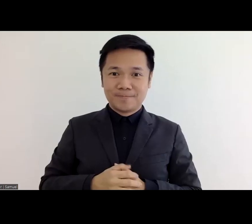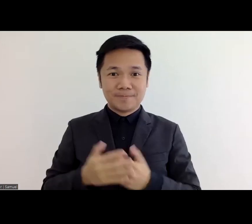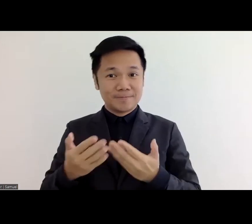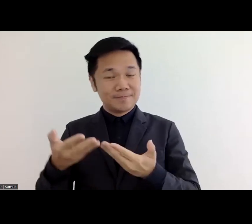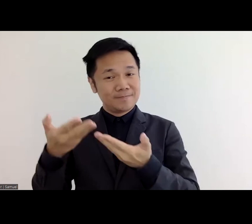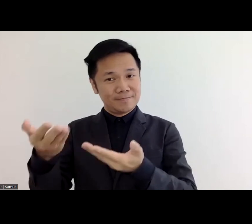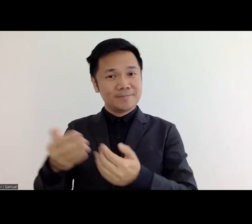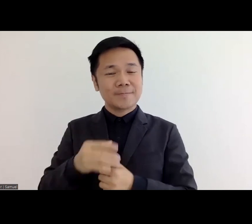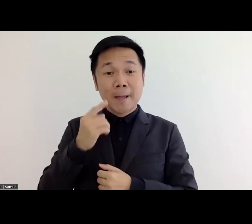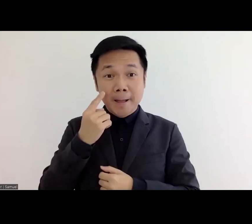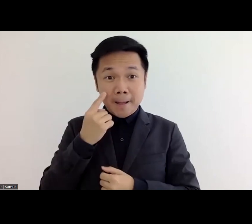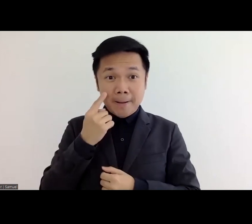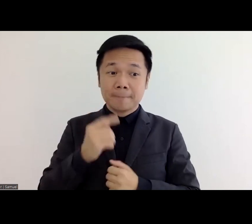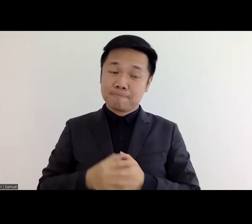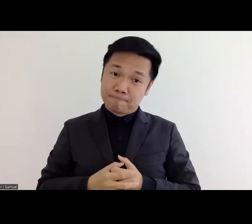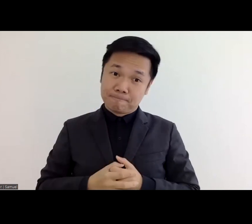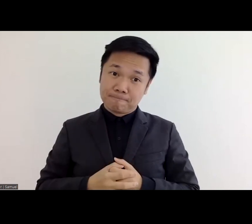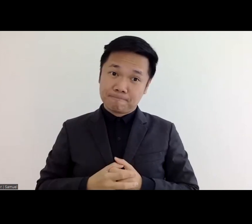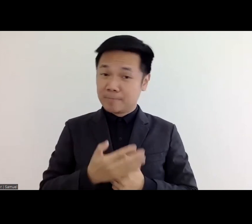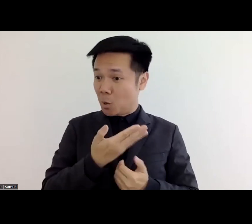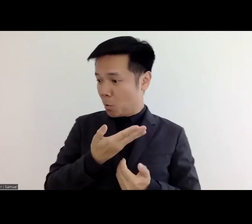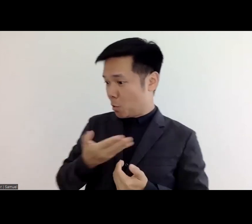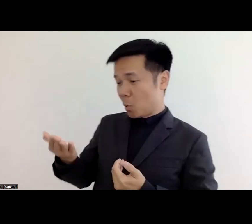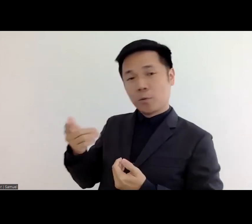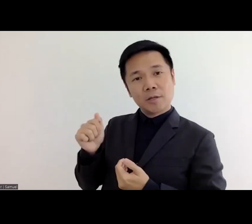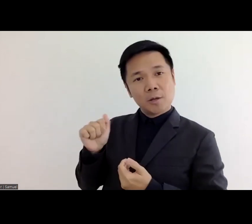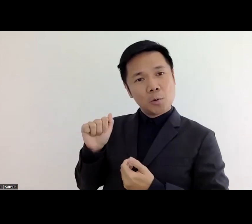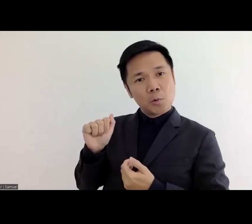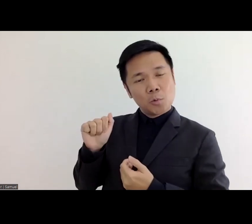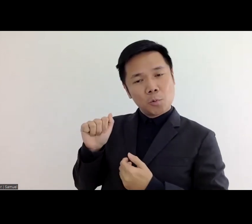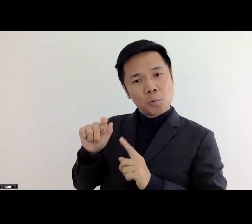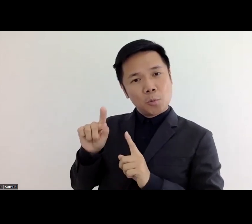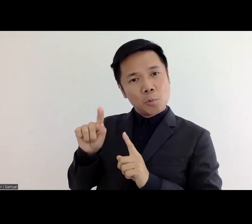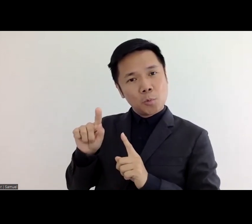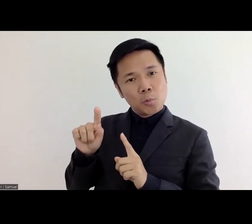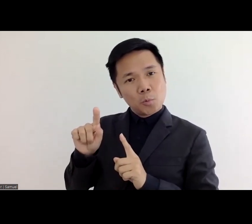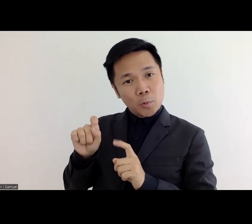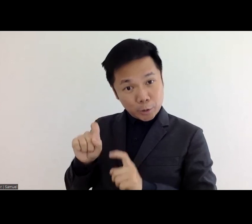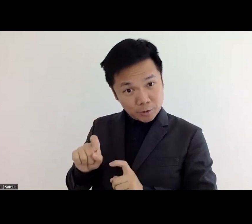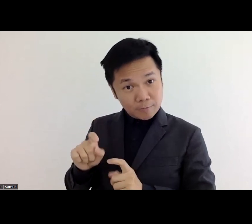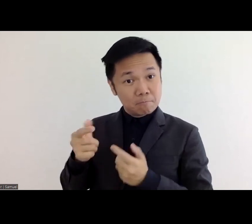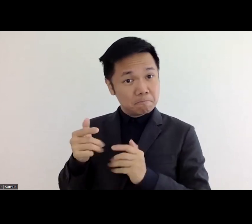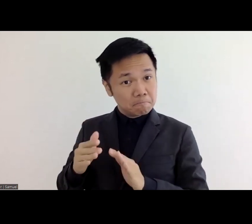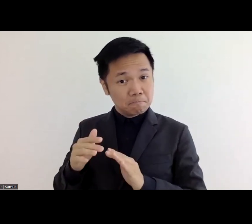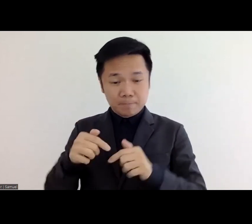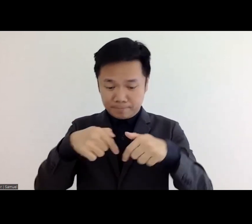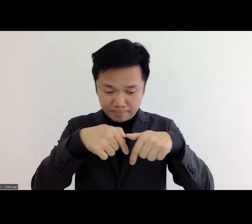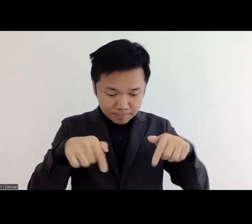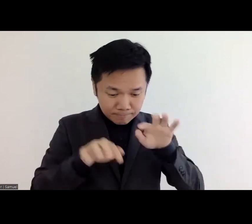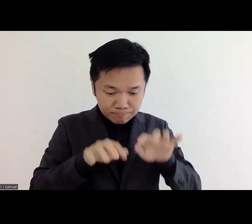I think all the questions made in the chat box and